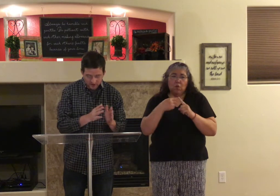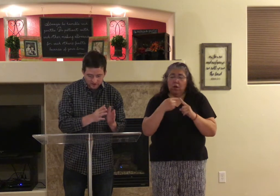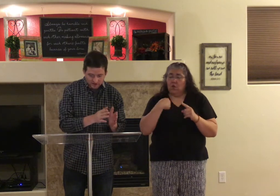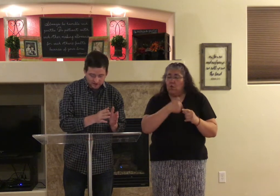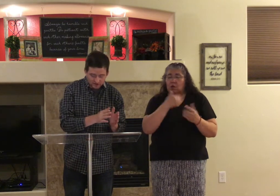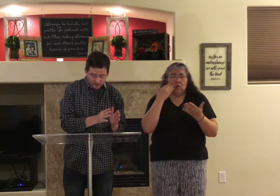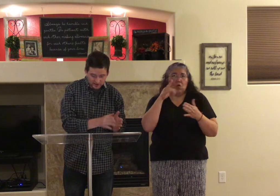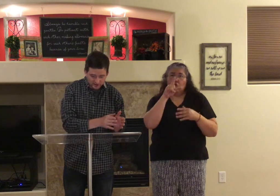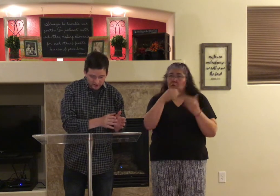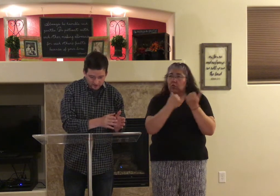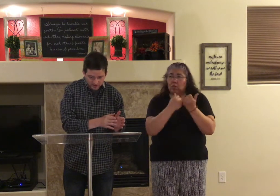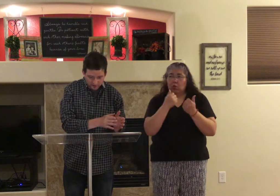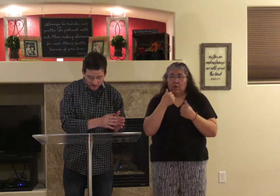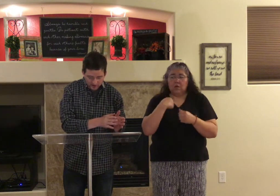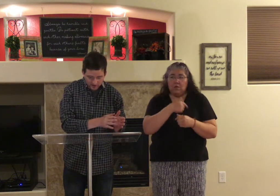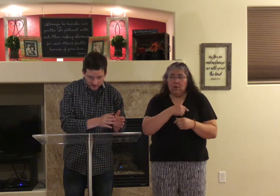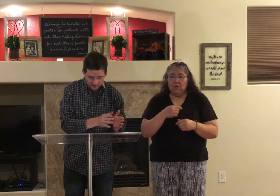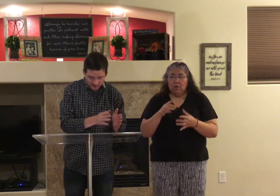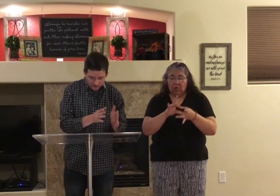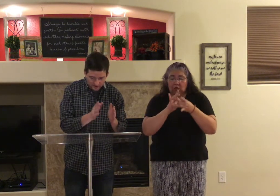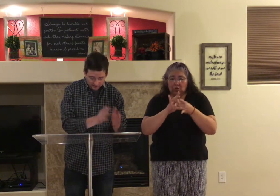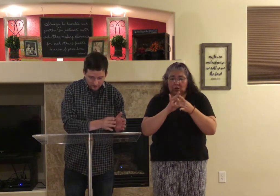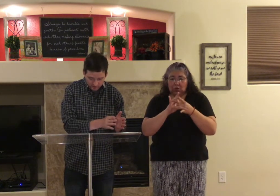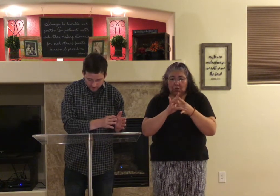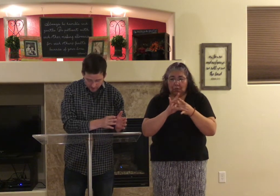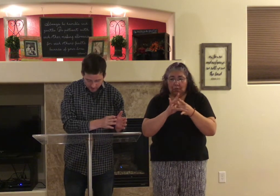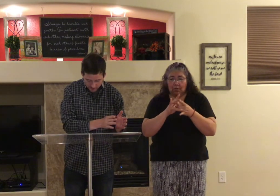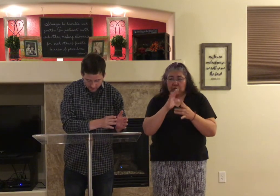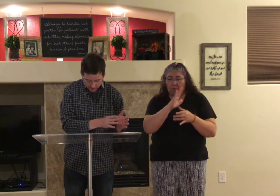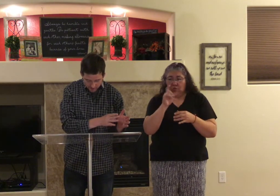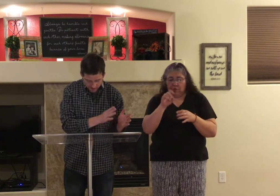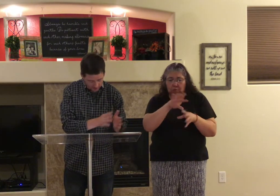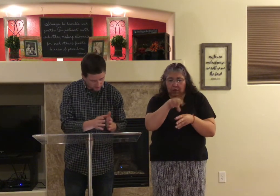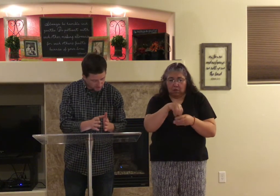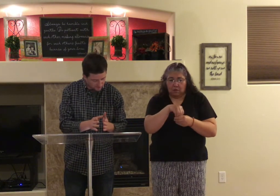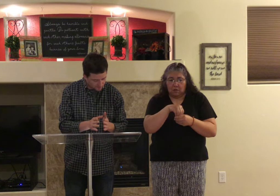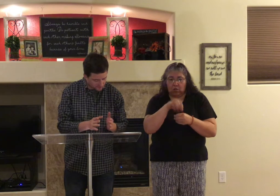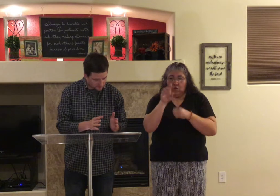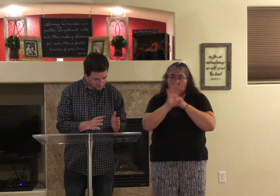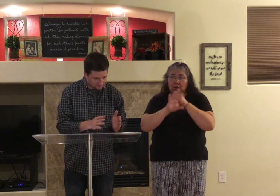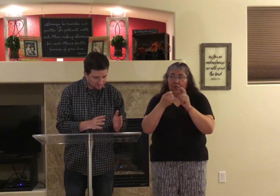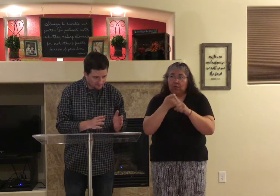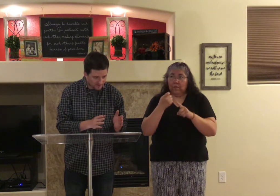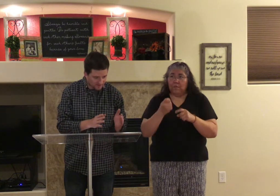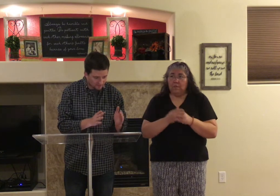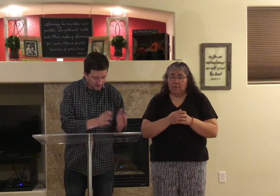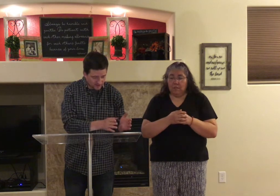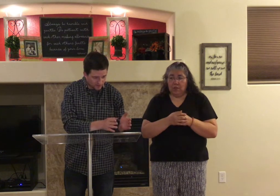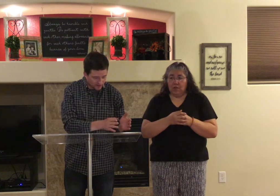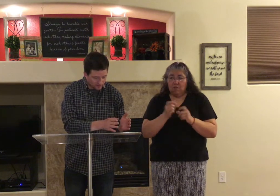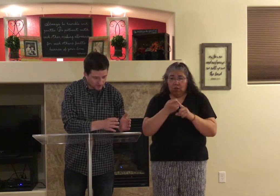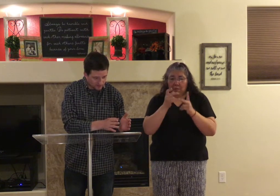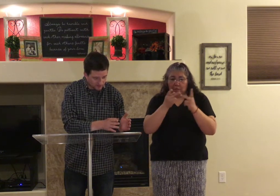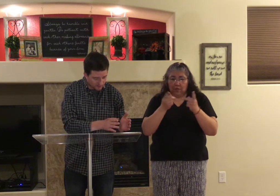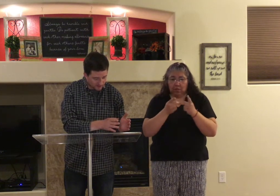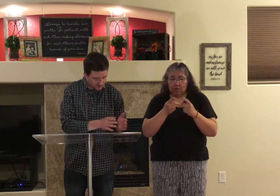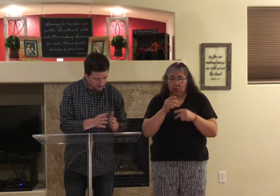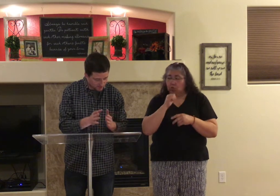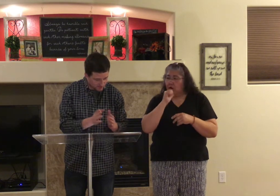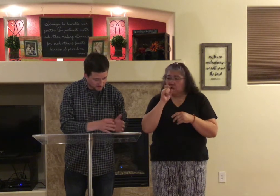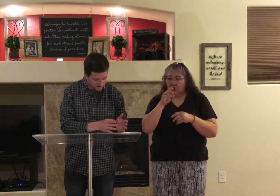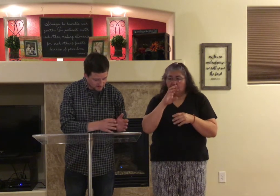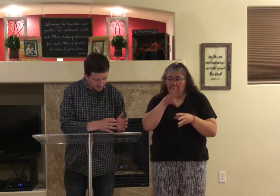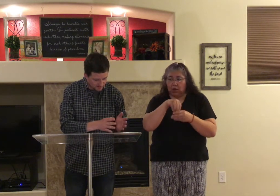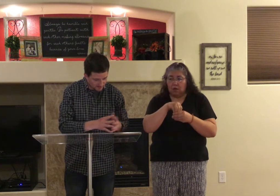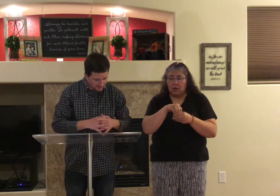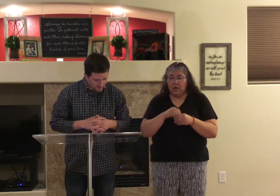For relationships that we never were supposed to be a part of, that you protected us from. From places we weren't supposed to be at, that